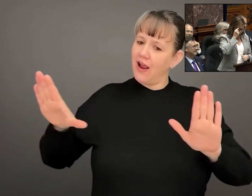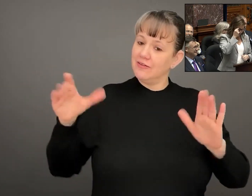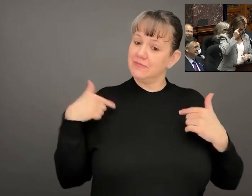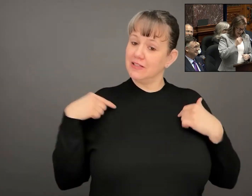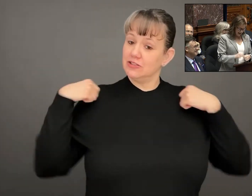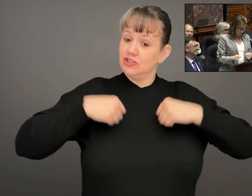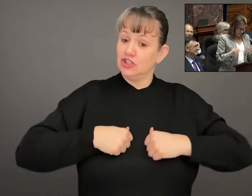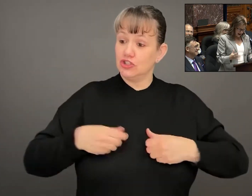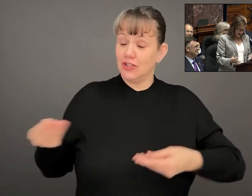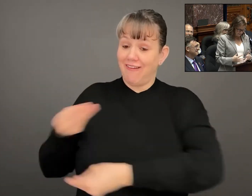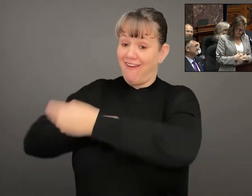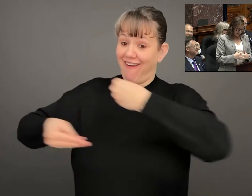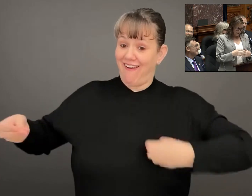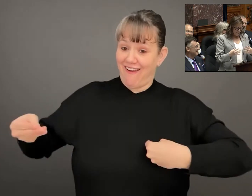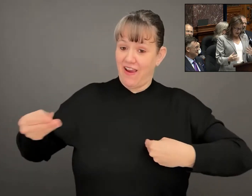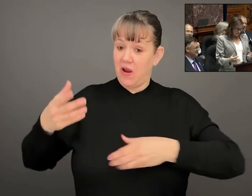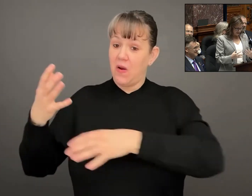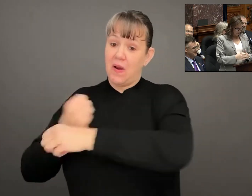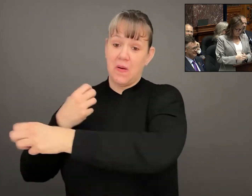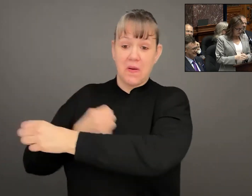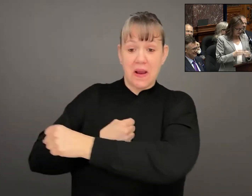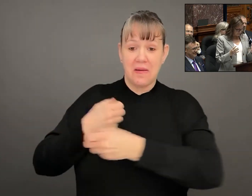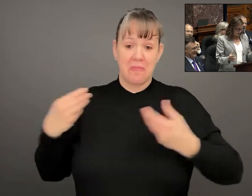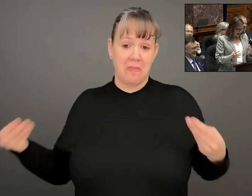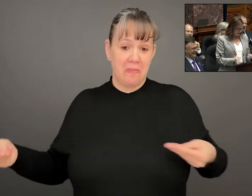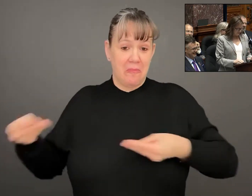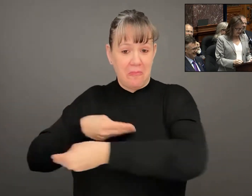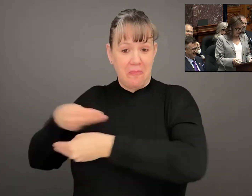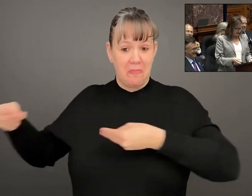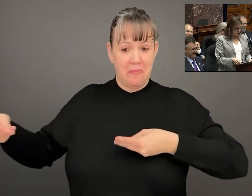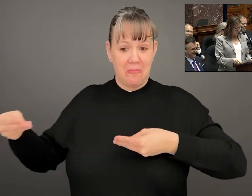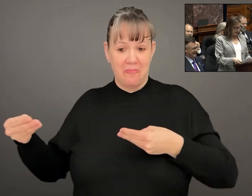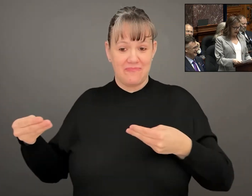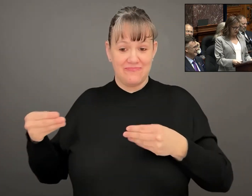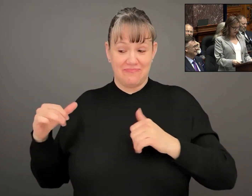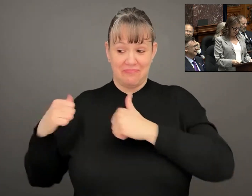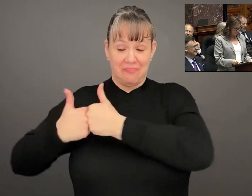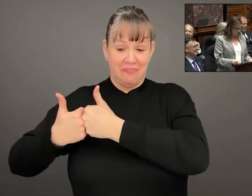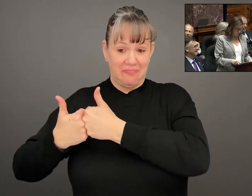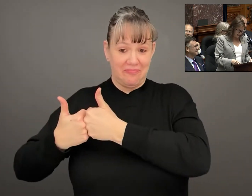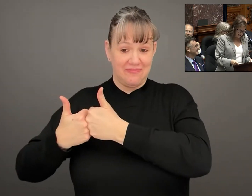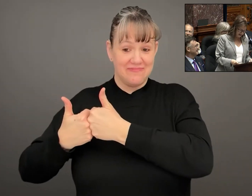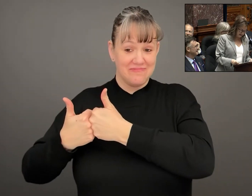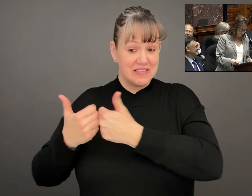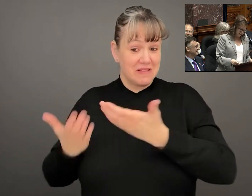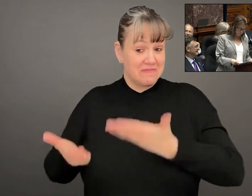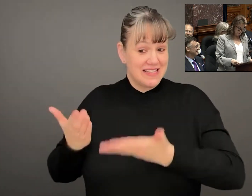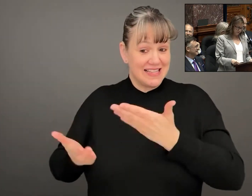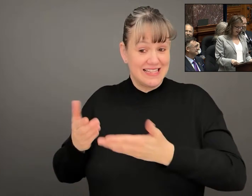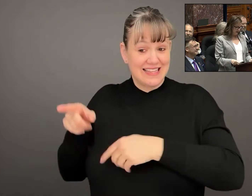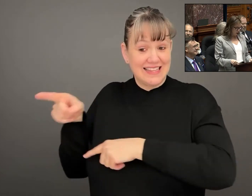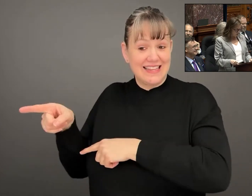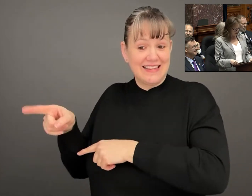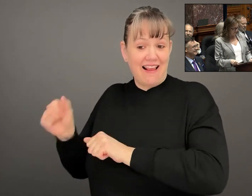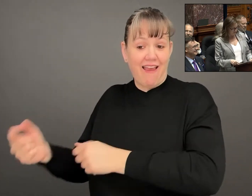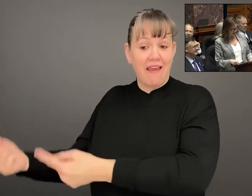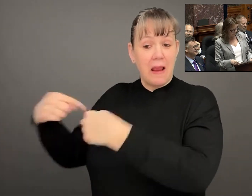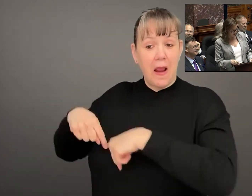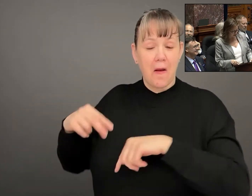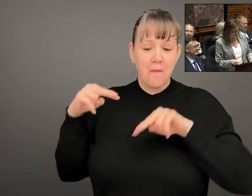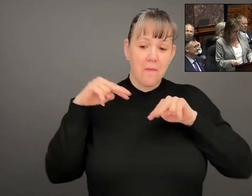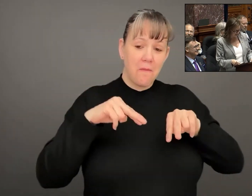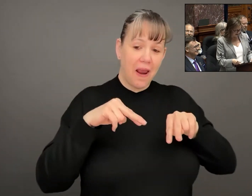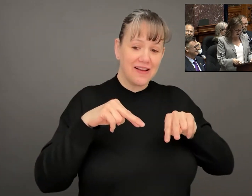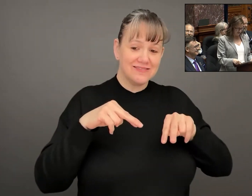meet. And perhaps, maybe, just perhaps, he too can catch a glimpse of the great Canadian Michael Bublé, co-owner of the